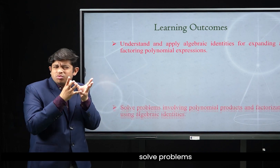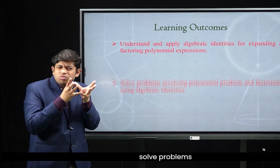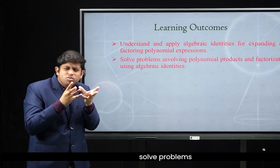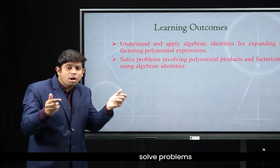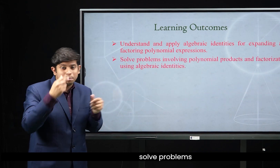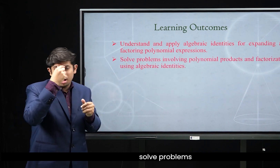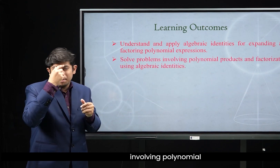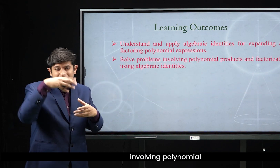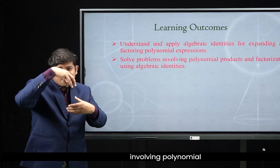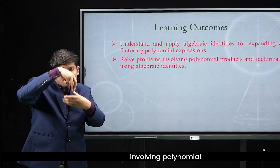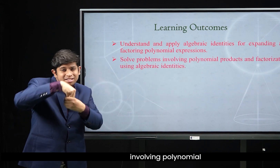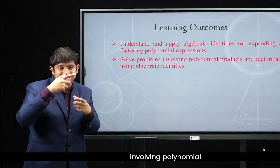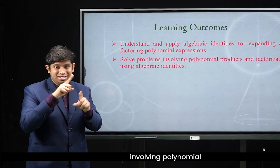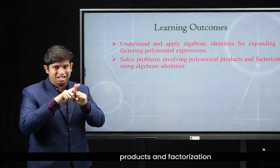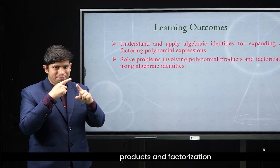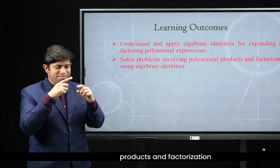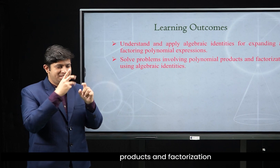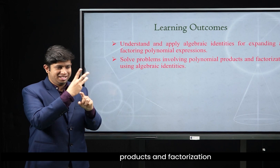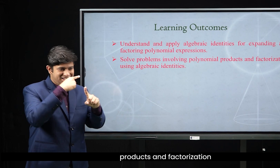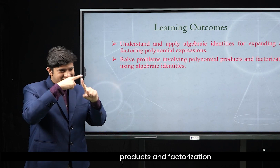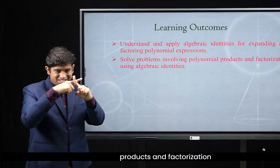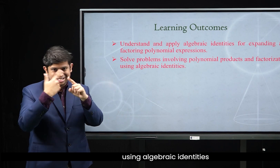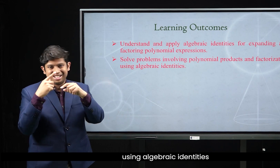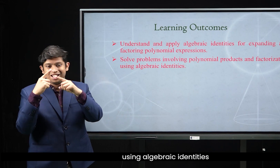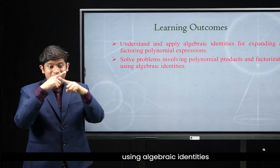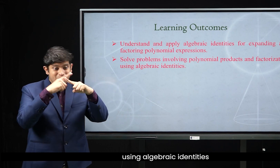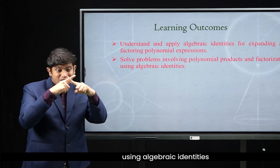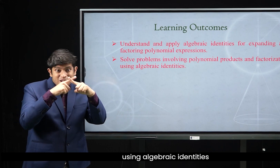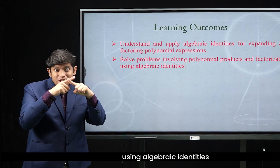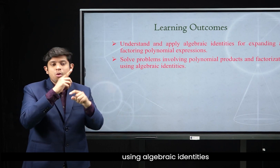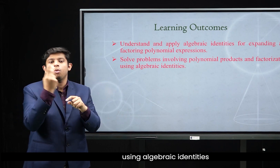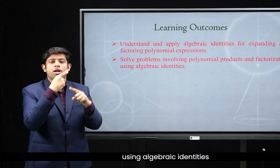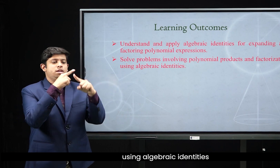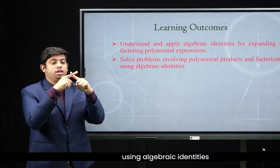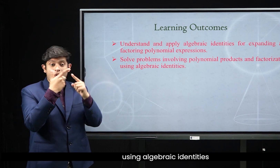Solve problems involving polynomial products and factorizing using algebraic identities.